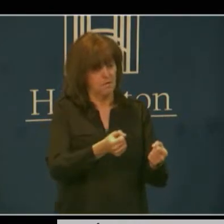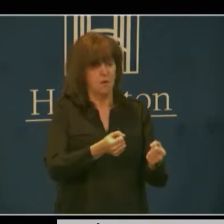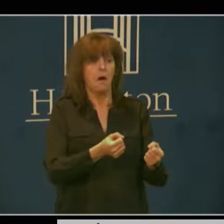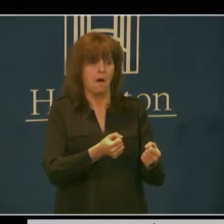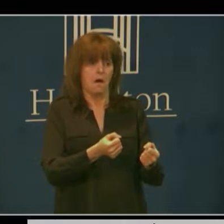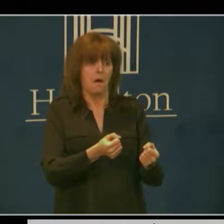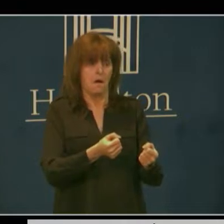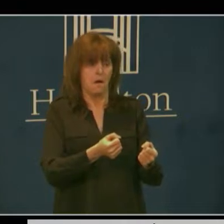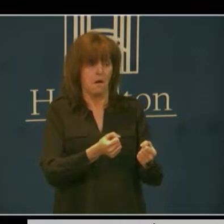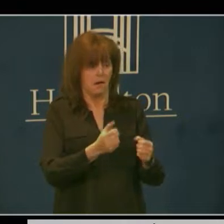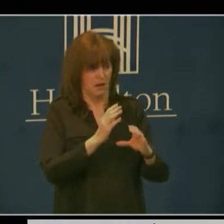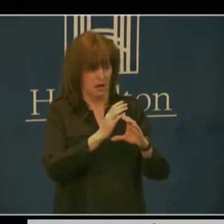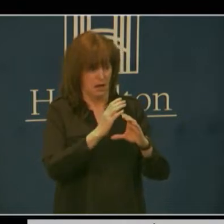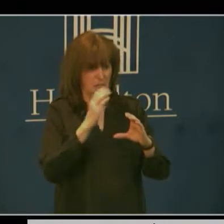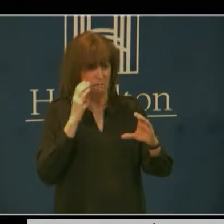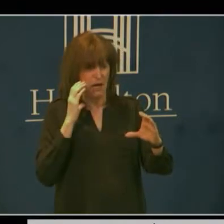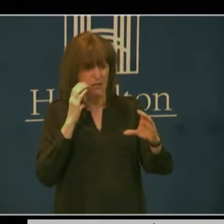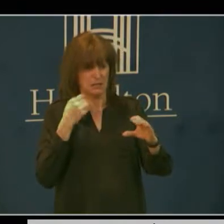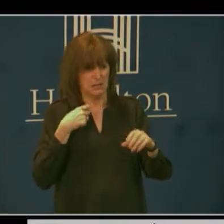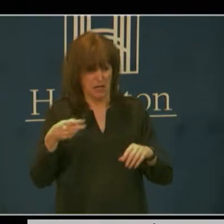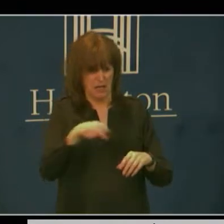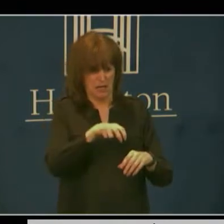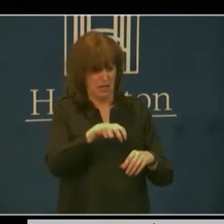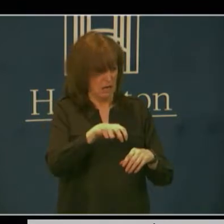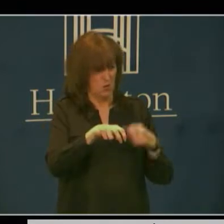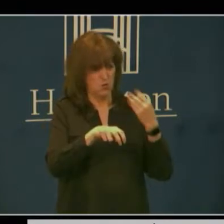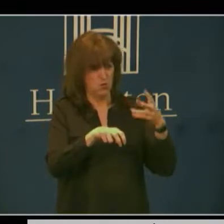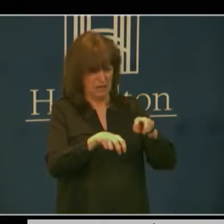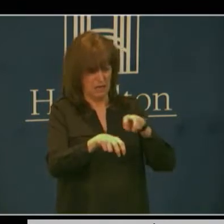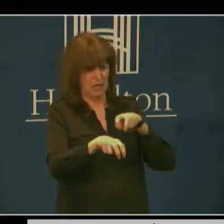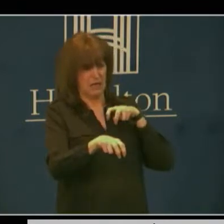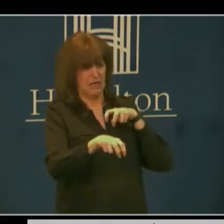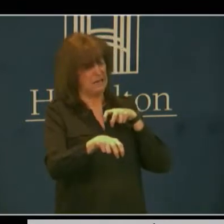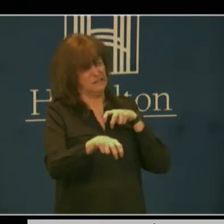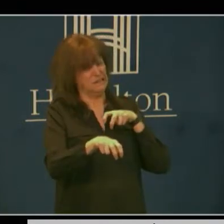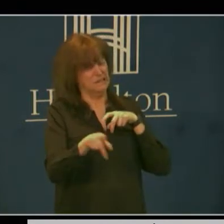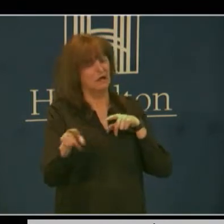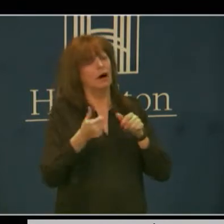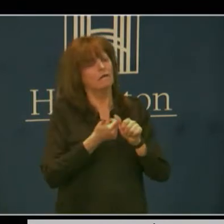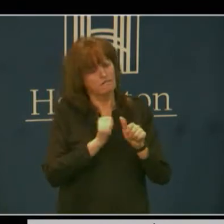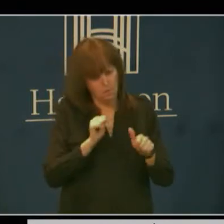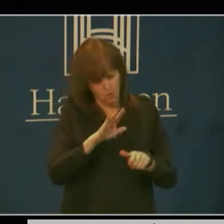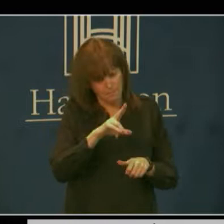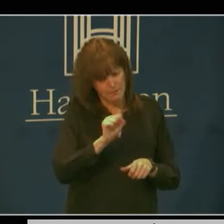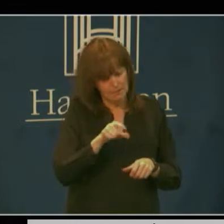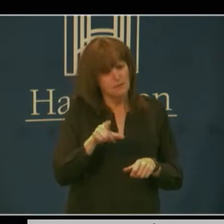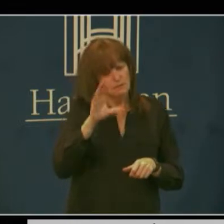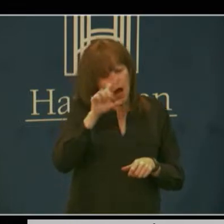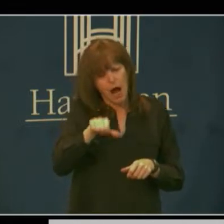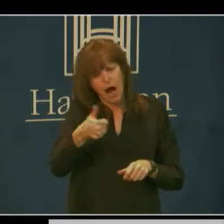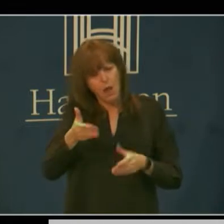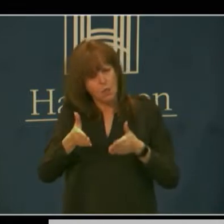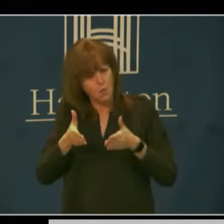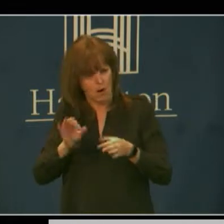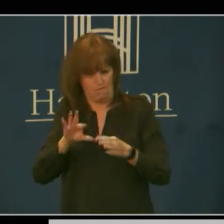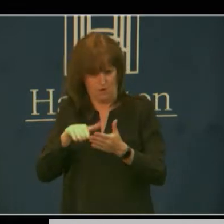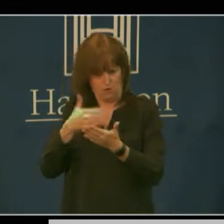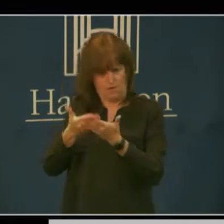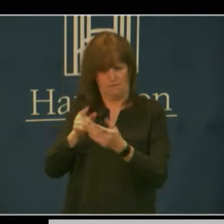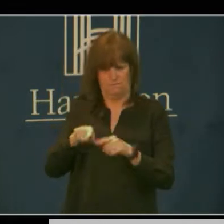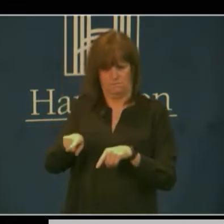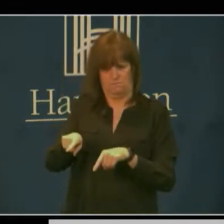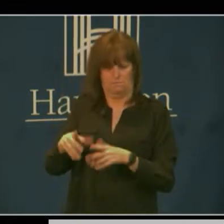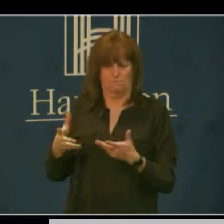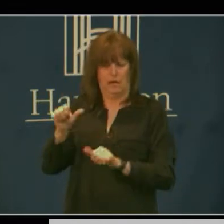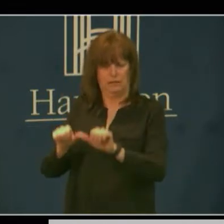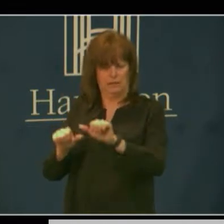you can avoid doing that, please do take another route to get to the testing site. The economic recovery